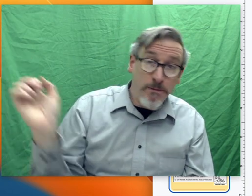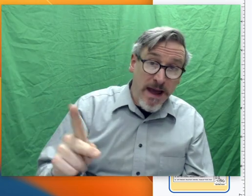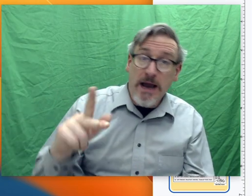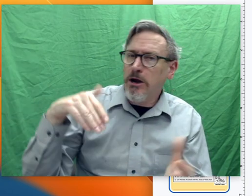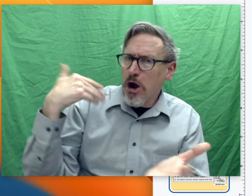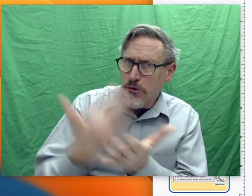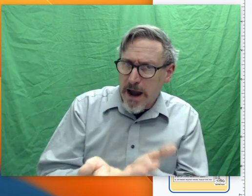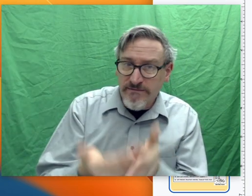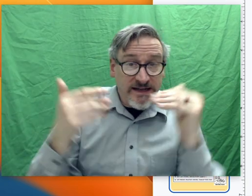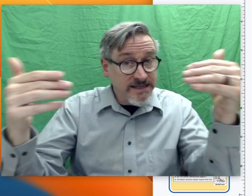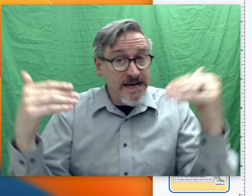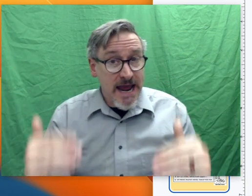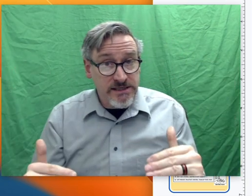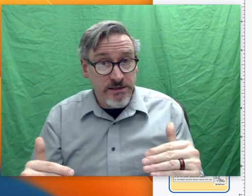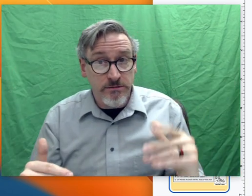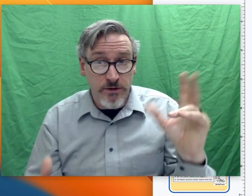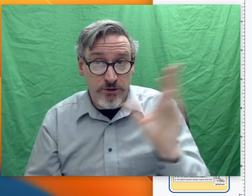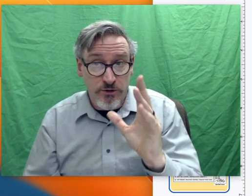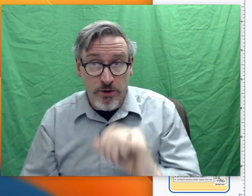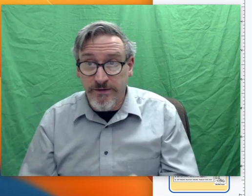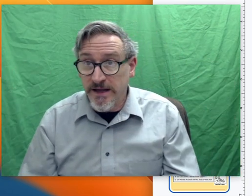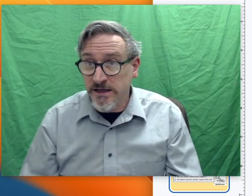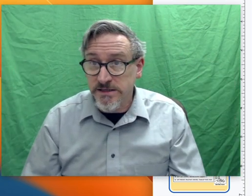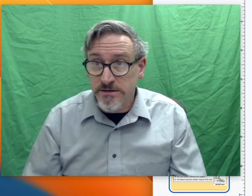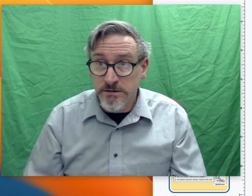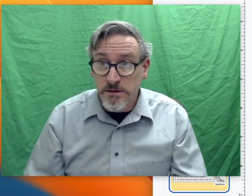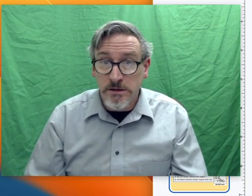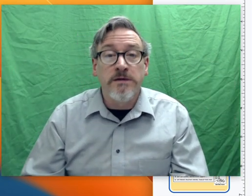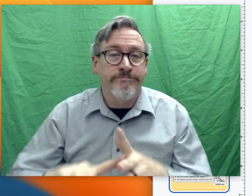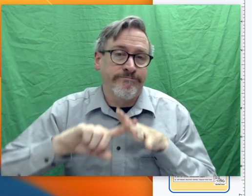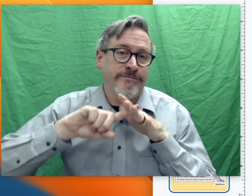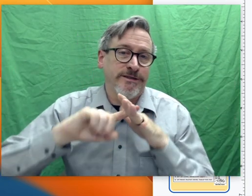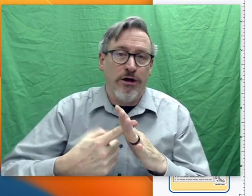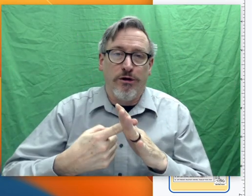So back, arrive, that's the third one in that list.